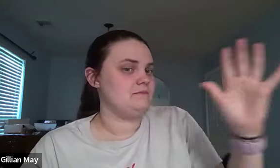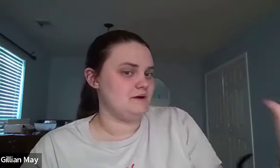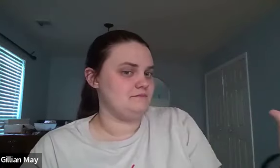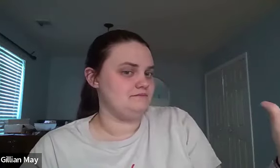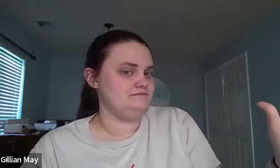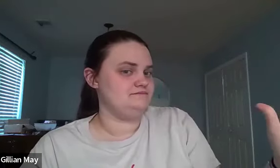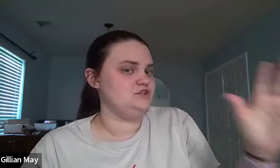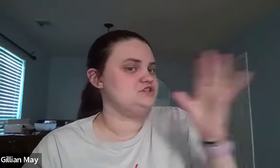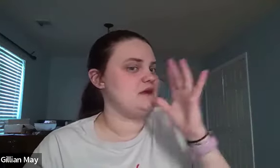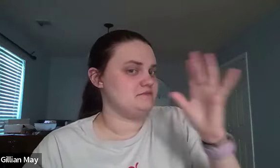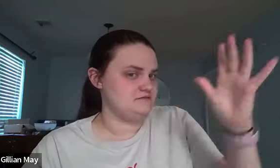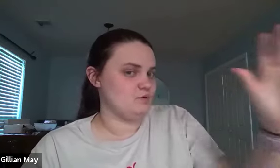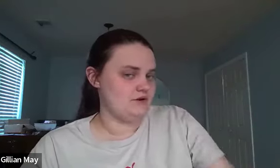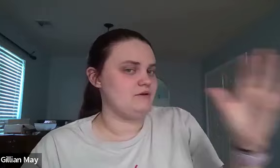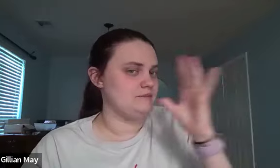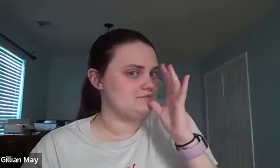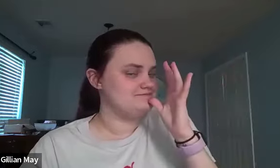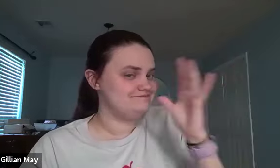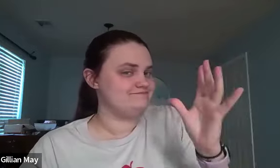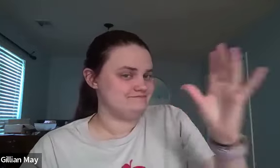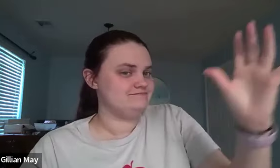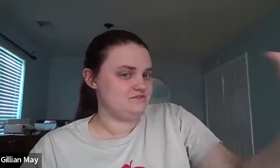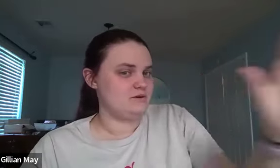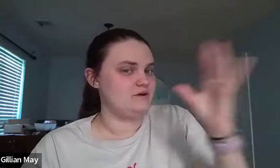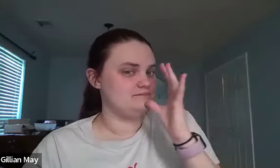grandma. You just bounce it forward, grandma, grandma.